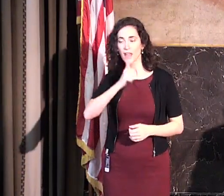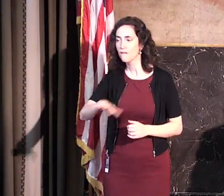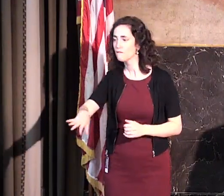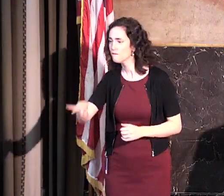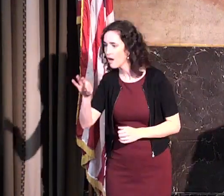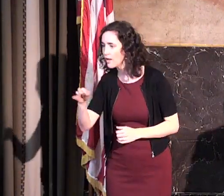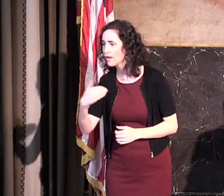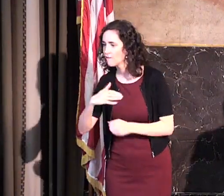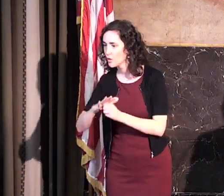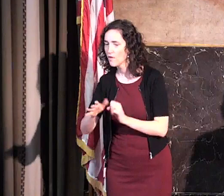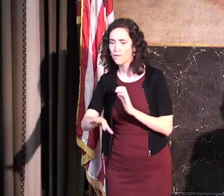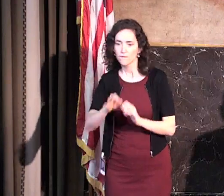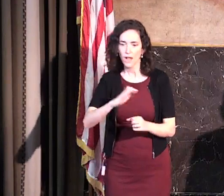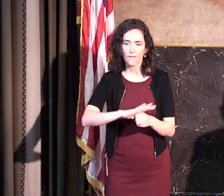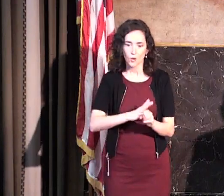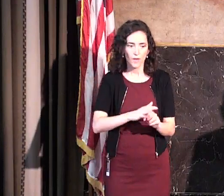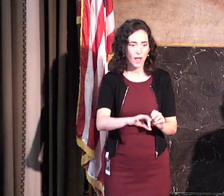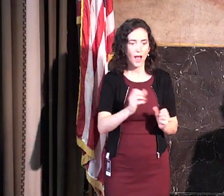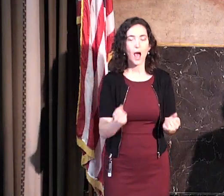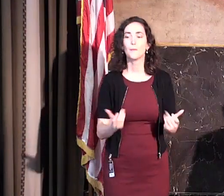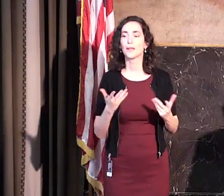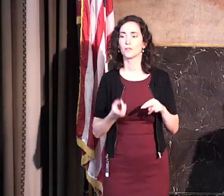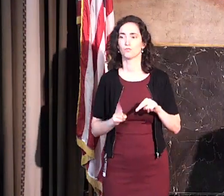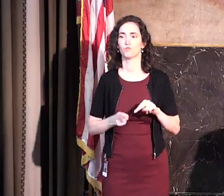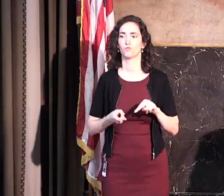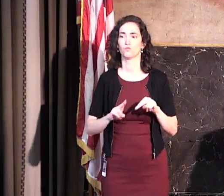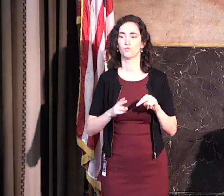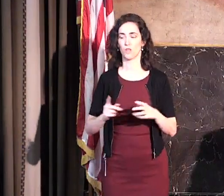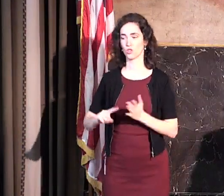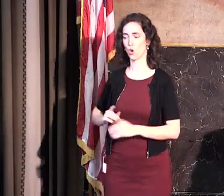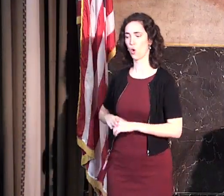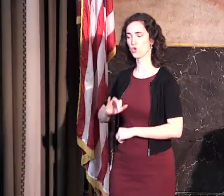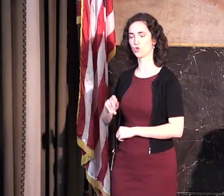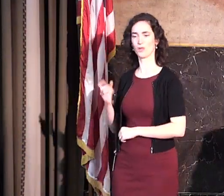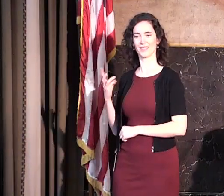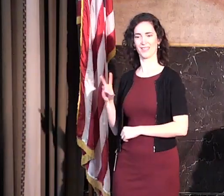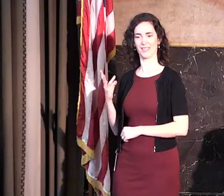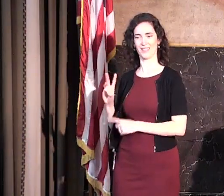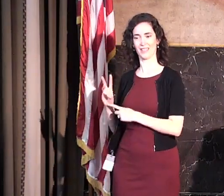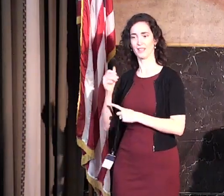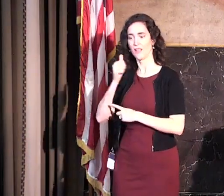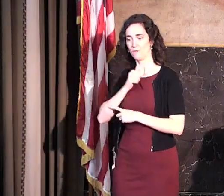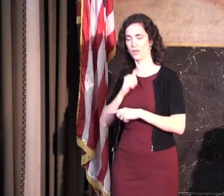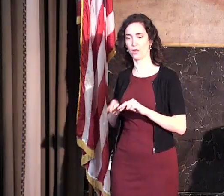Louisiana has been increasing since June 16th, so for a month now.